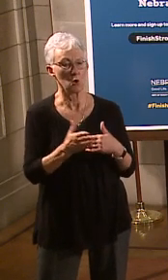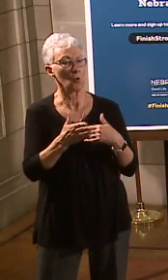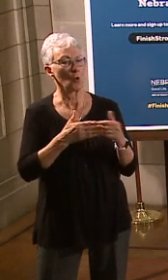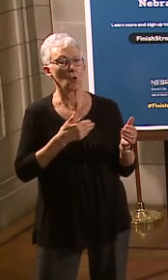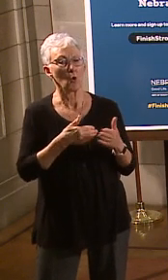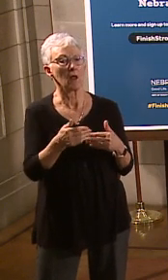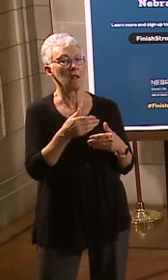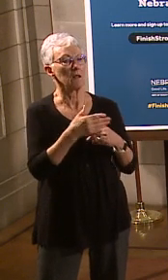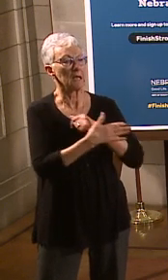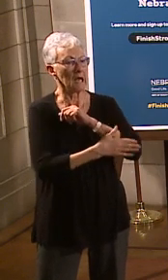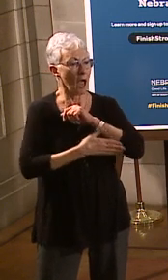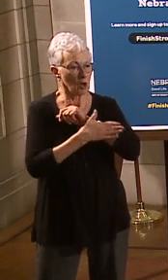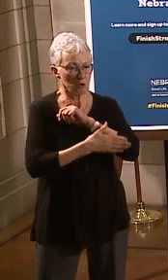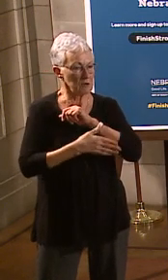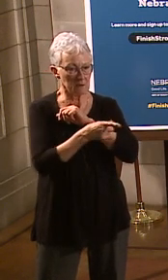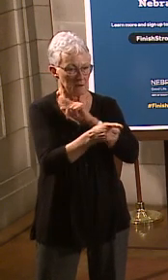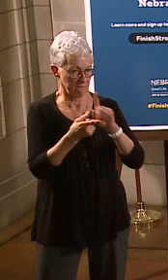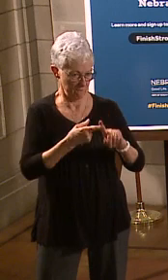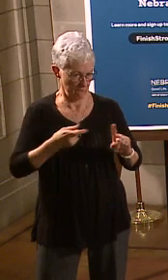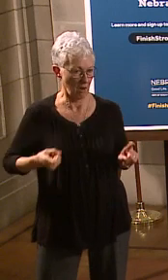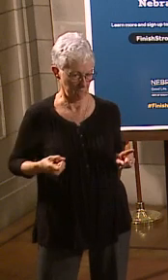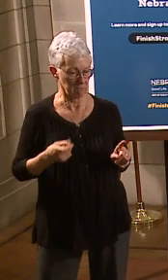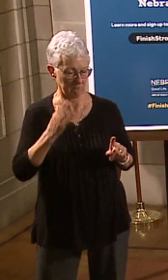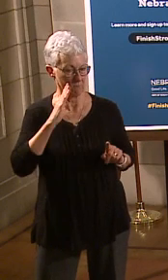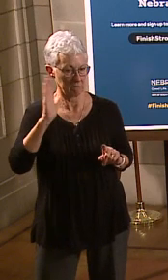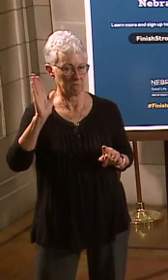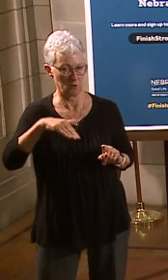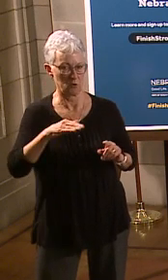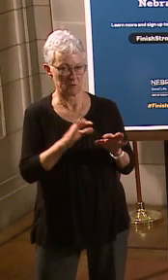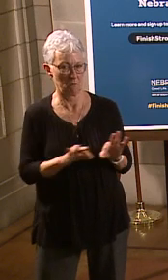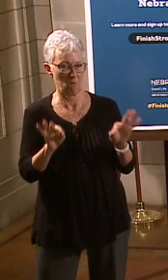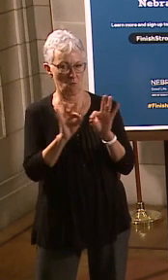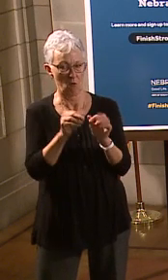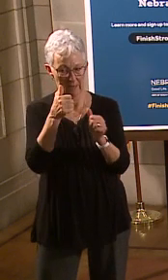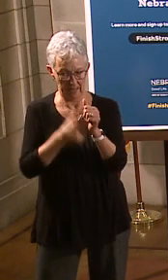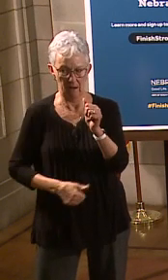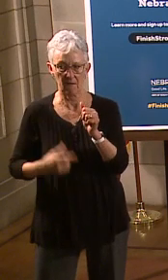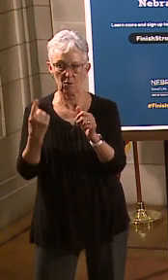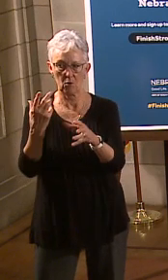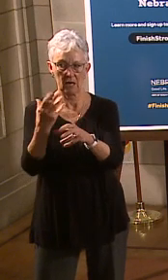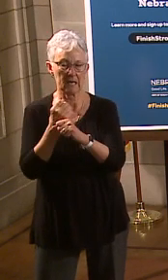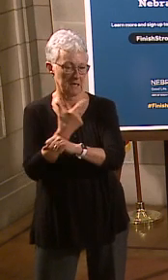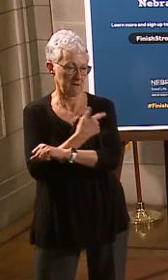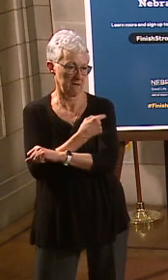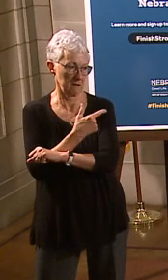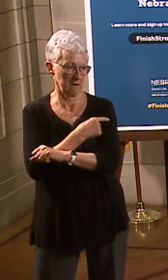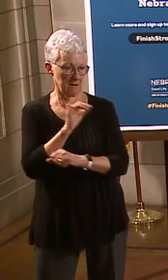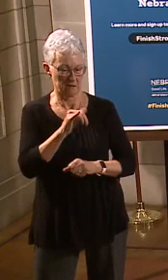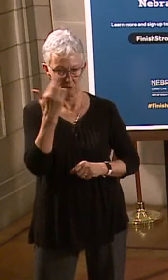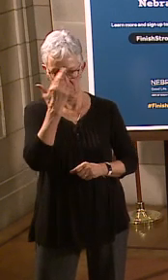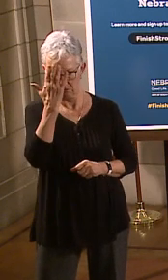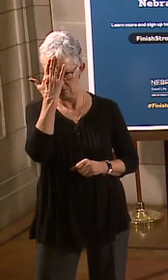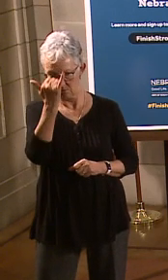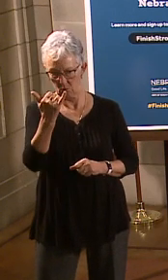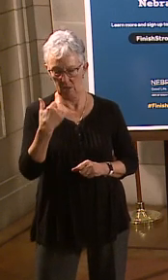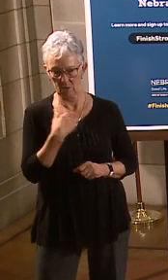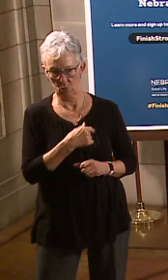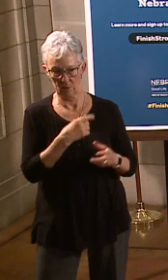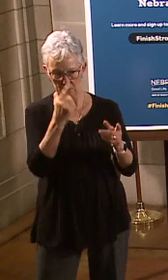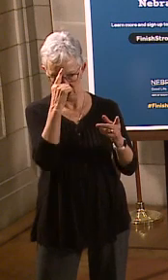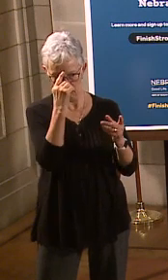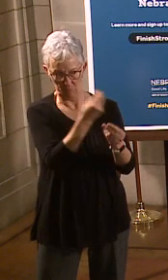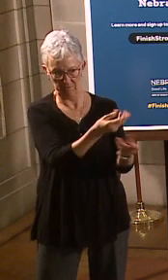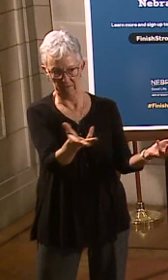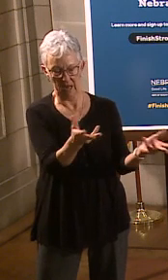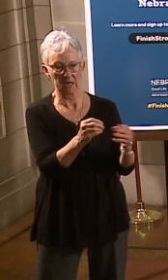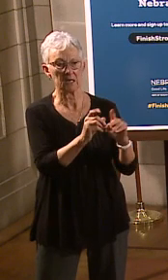what country they come from, we know that it is important for everyone to get the vaccine, and that's why we're providing the information in various languages